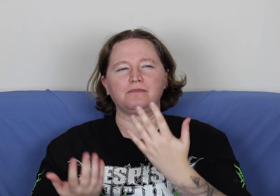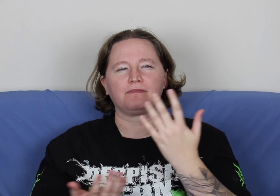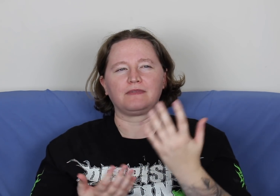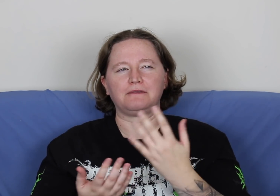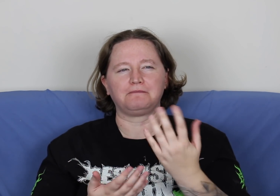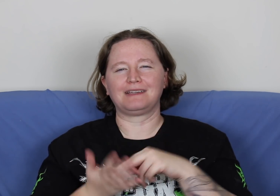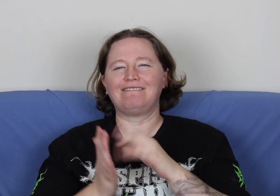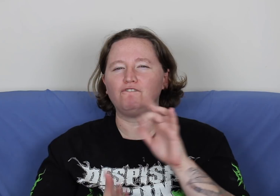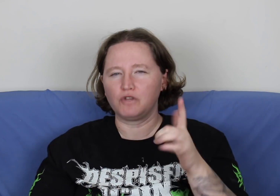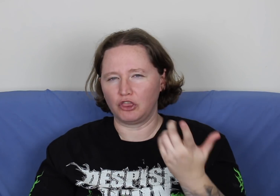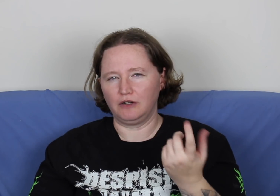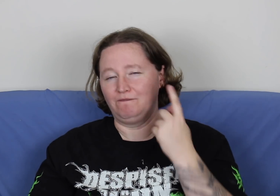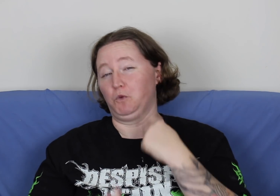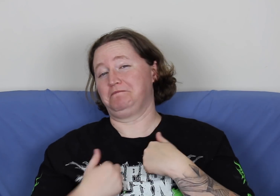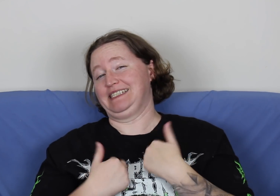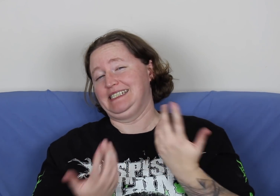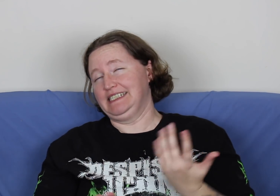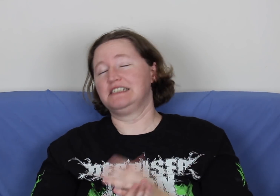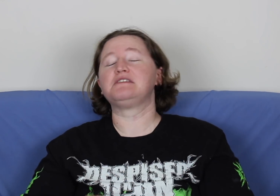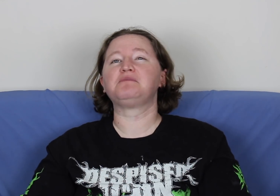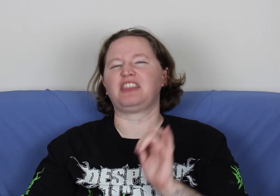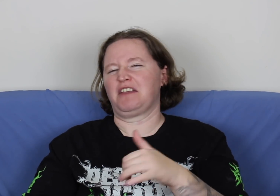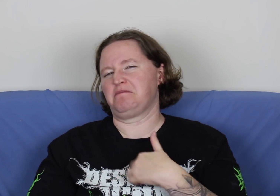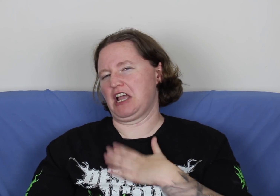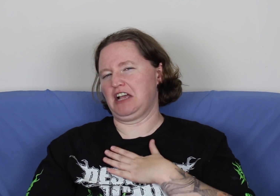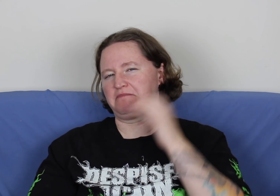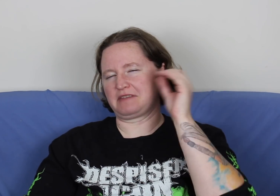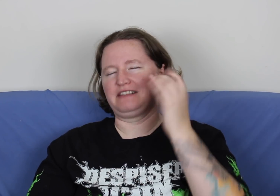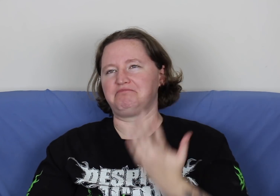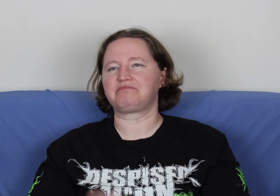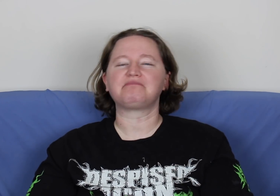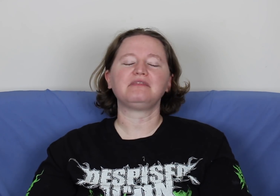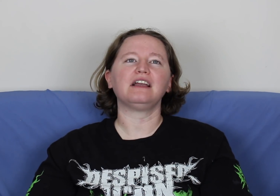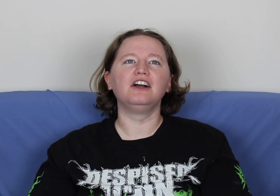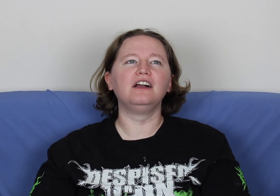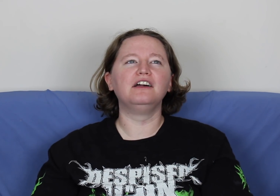each topic. I think that would be more helpful for me. But again, that's just my opinion.